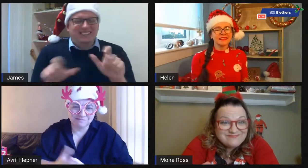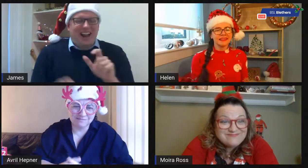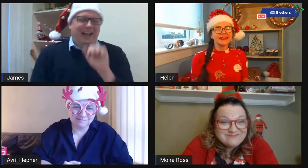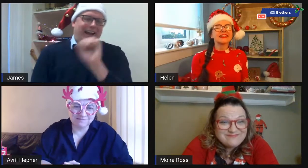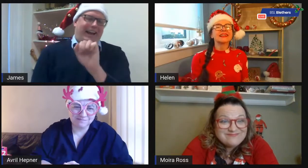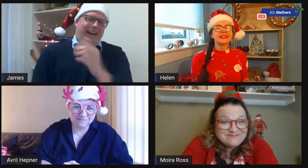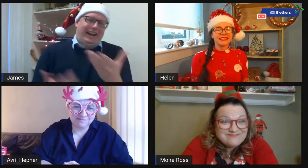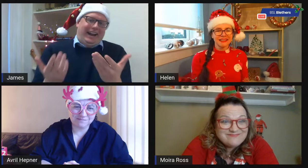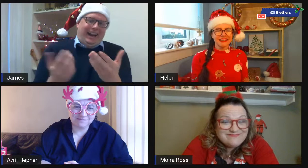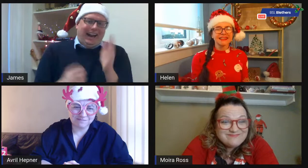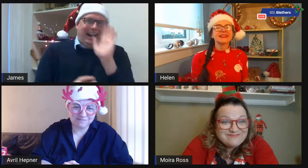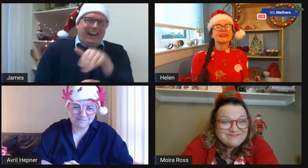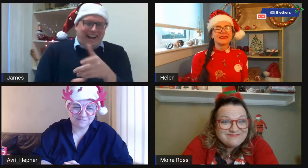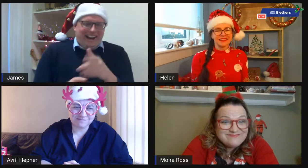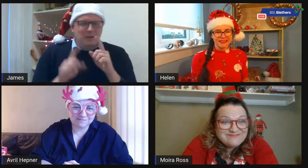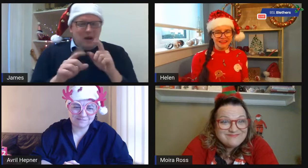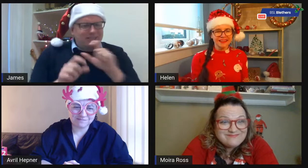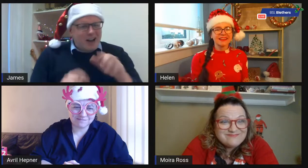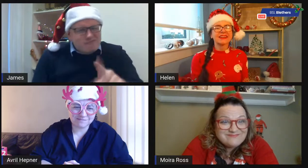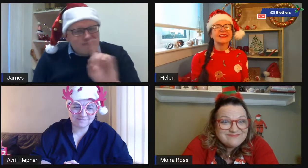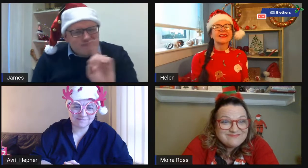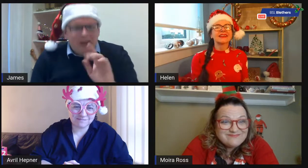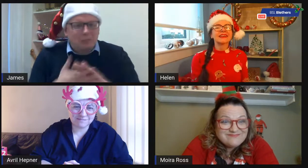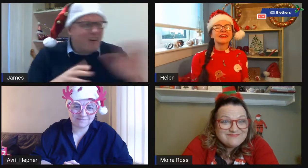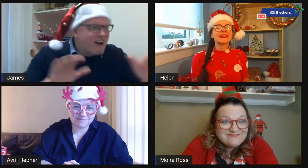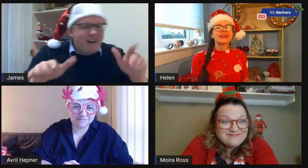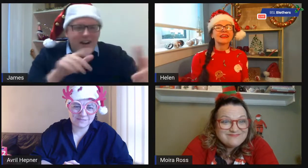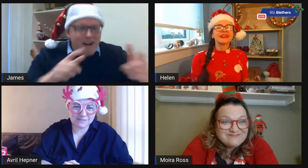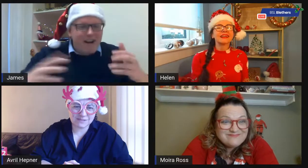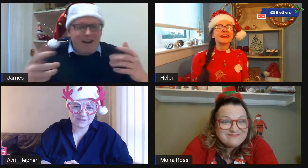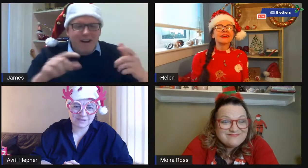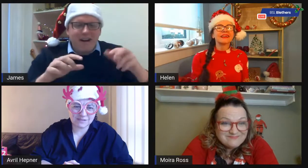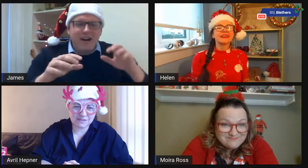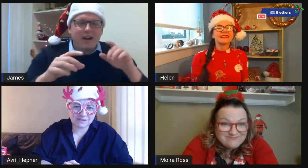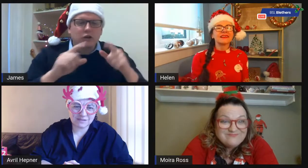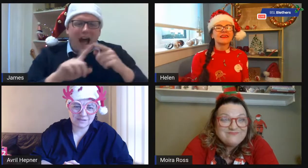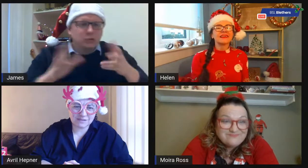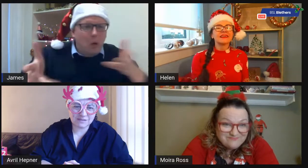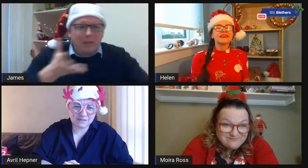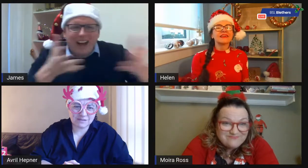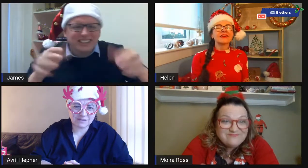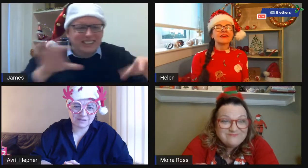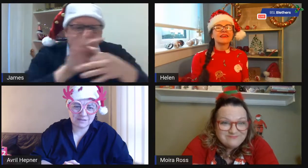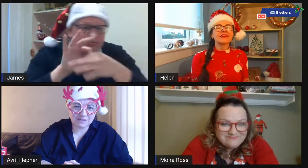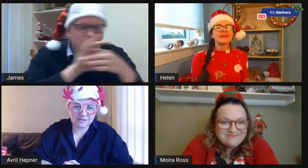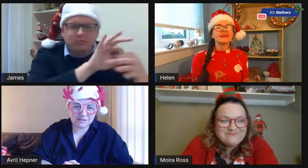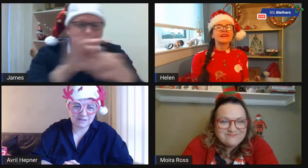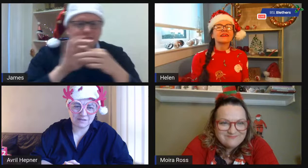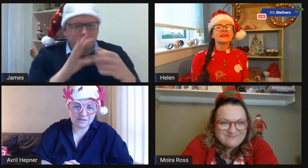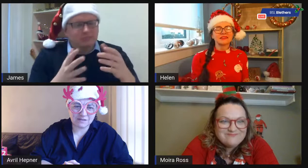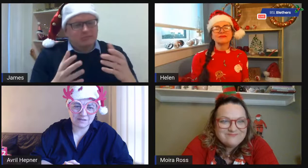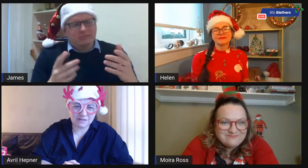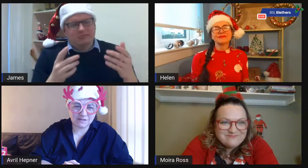not recommend, because jokes is culturally different. But I totally agree with Moira. I